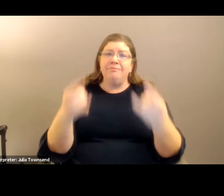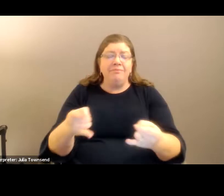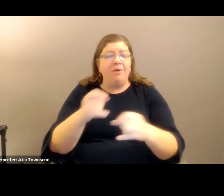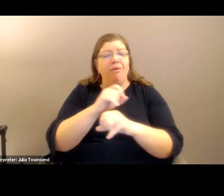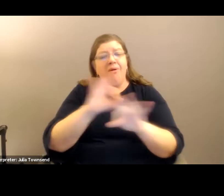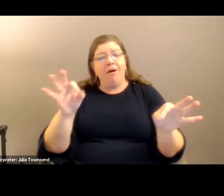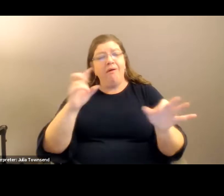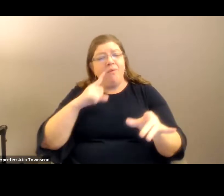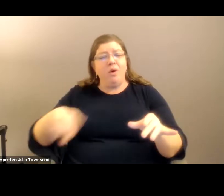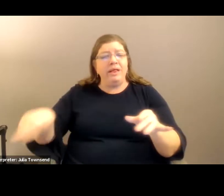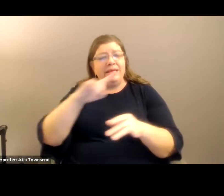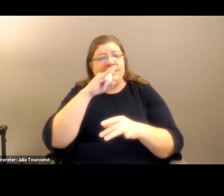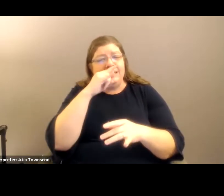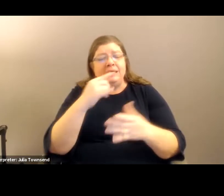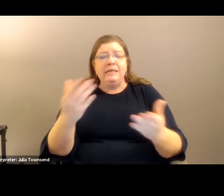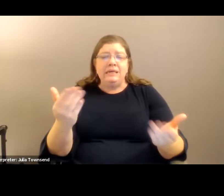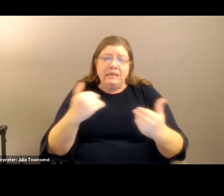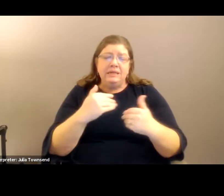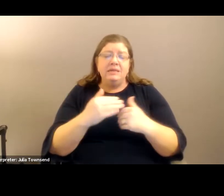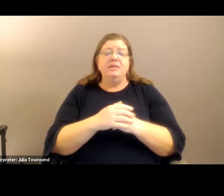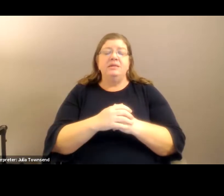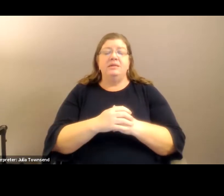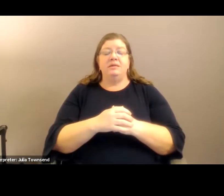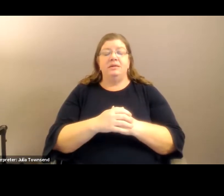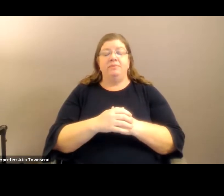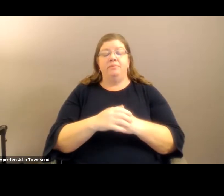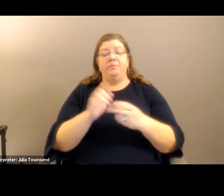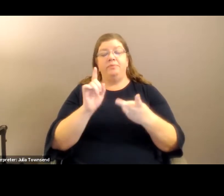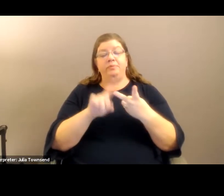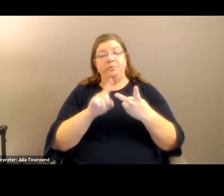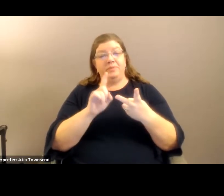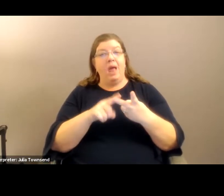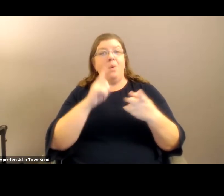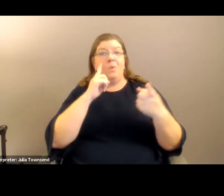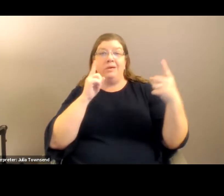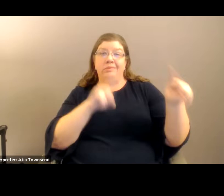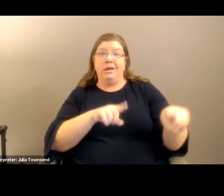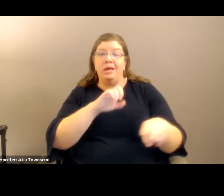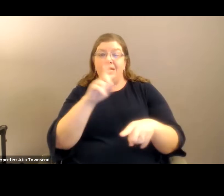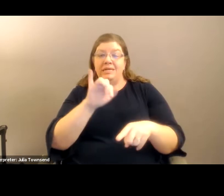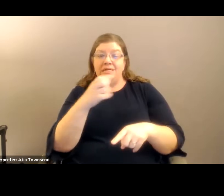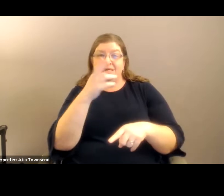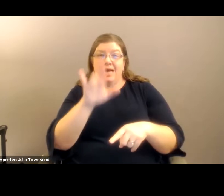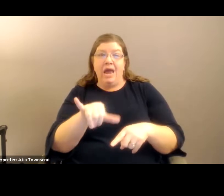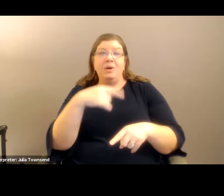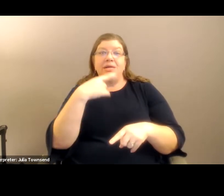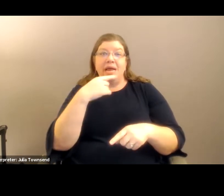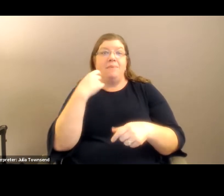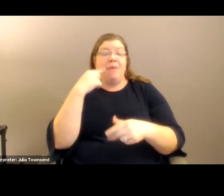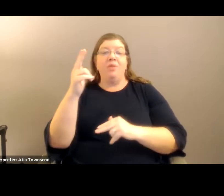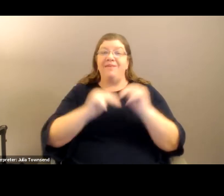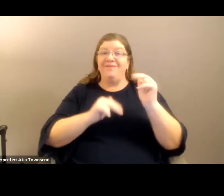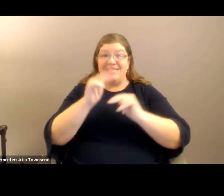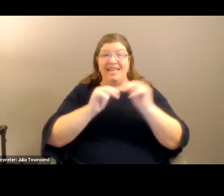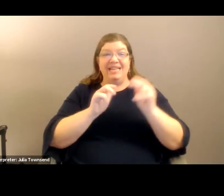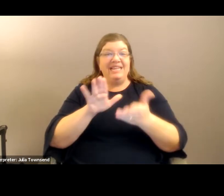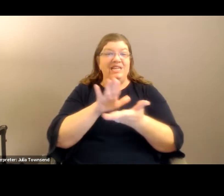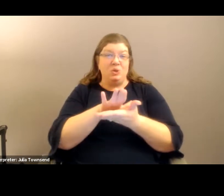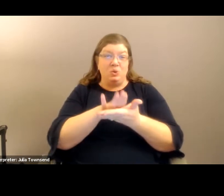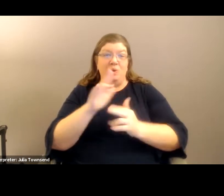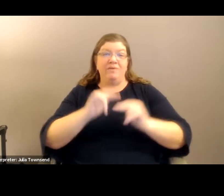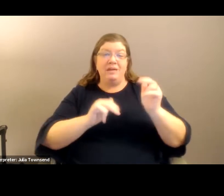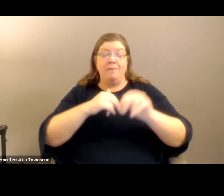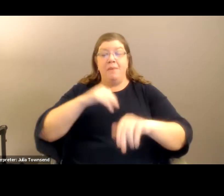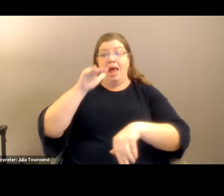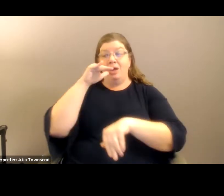mandate for these kids. I want to also echo what Zachary said about the facilities. My